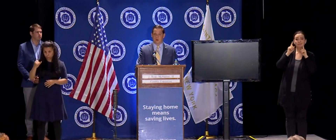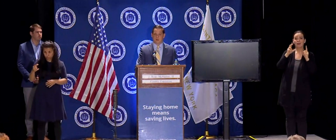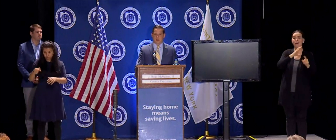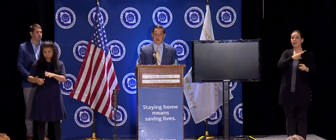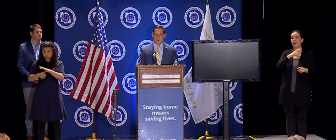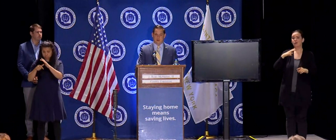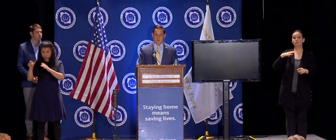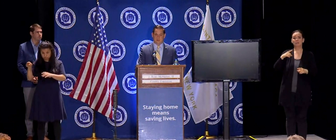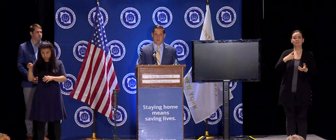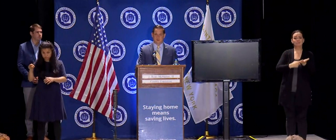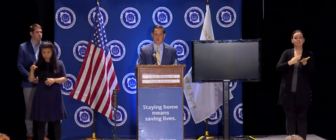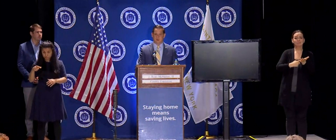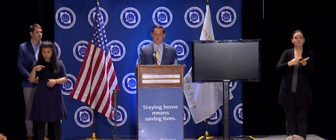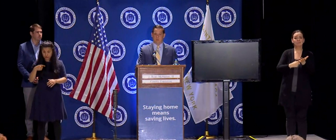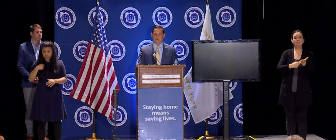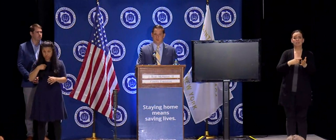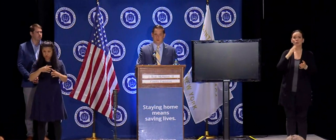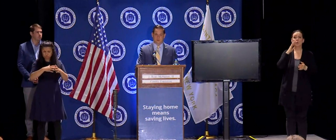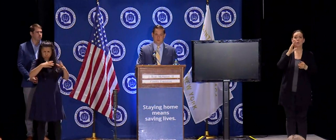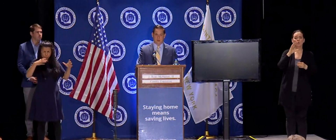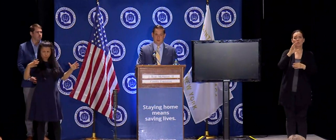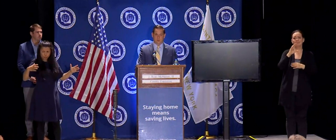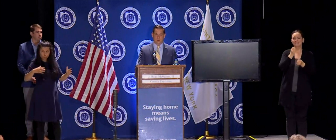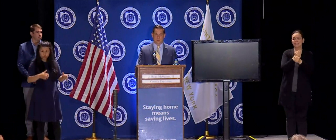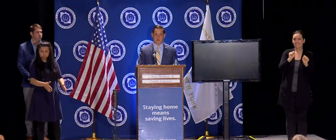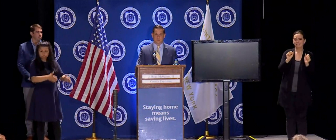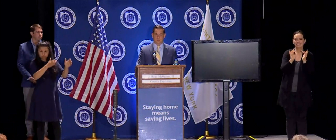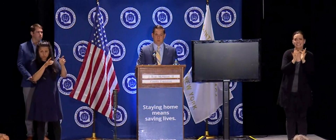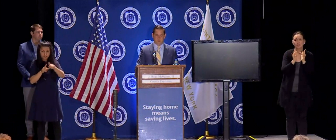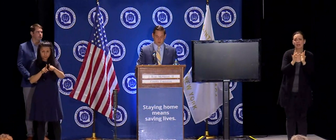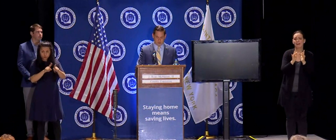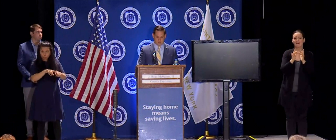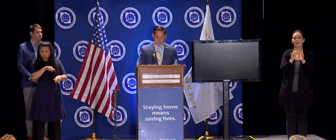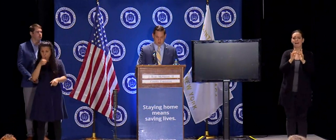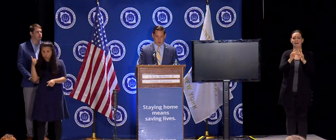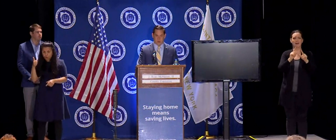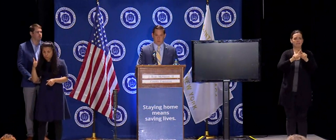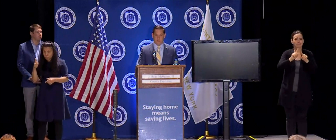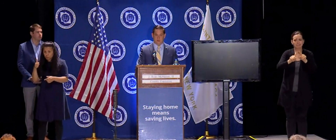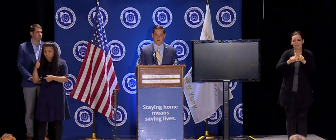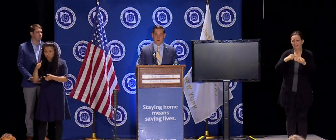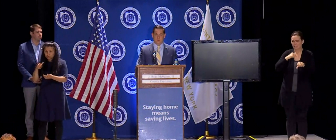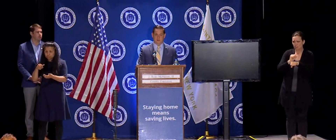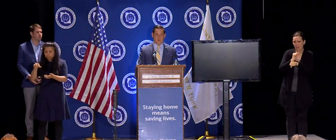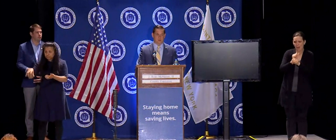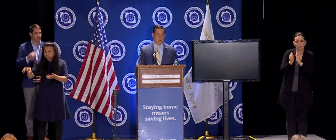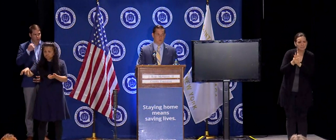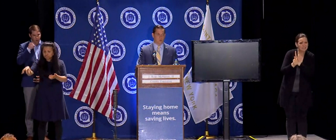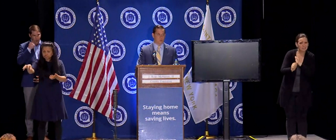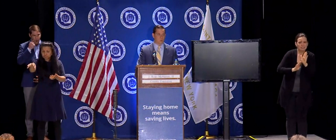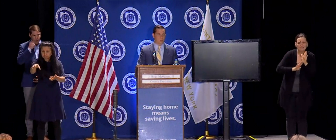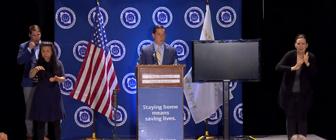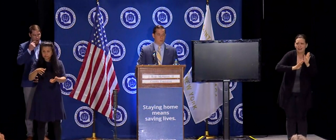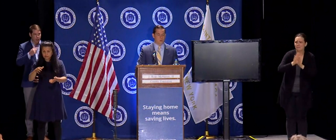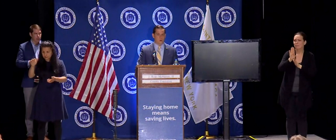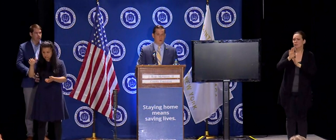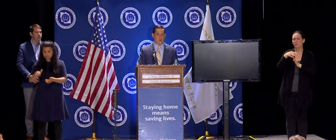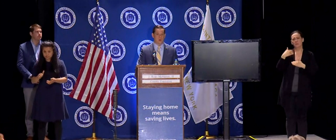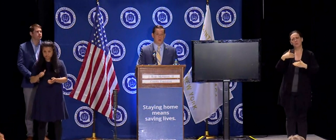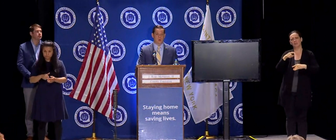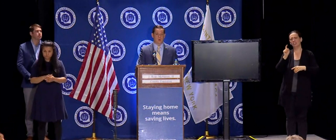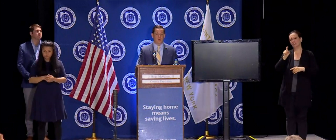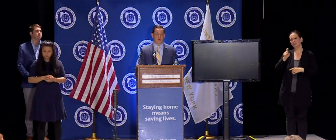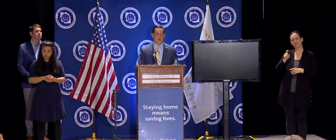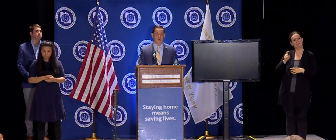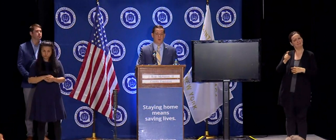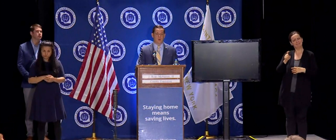cyber, that he's certainly well positioned to try to continue to push the company to look at Central New York for. Maybe you or the